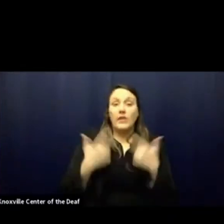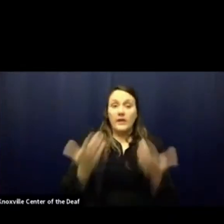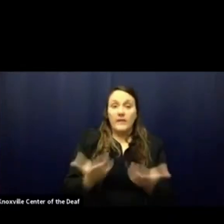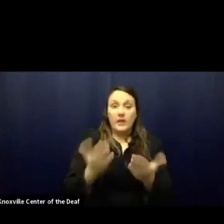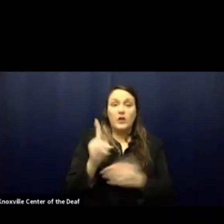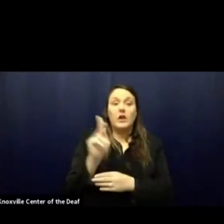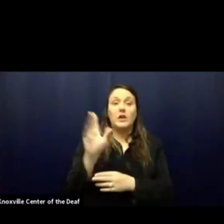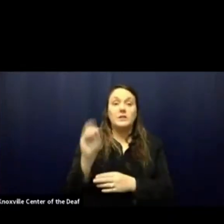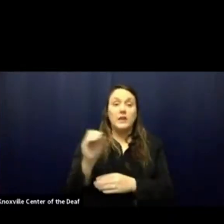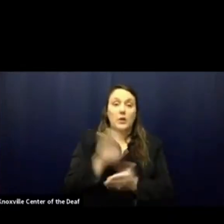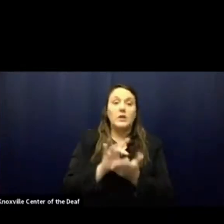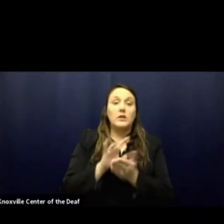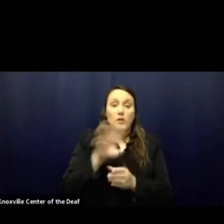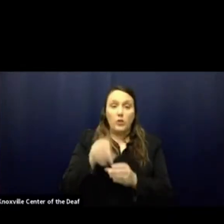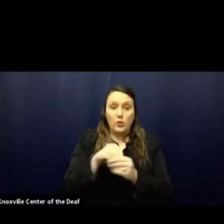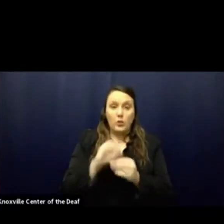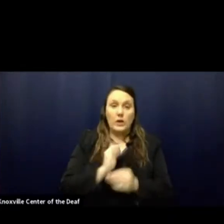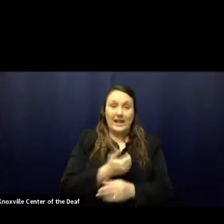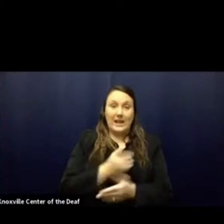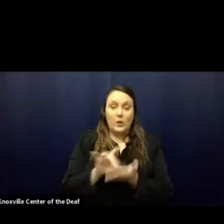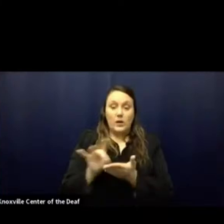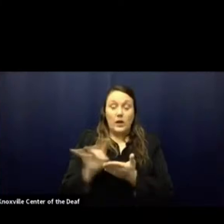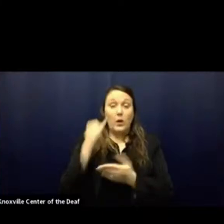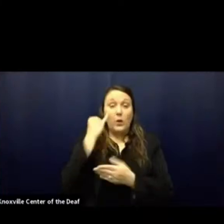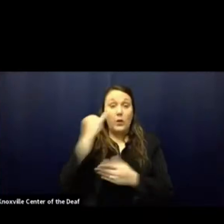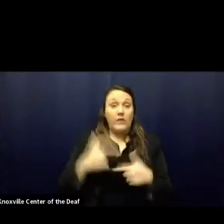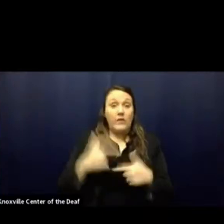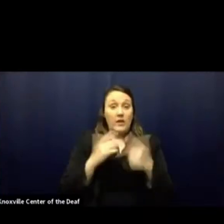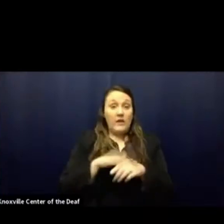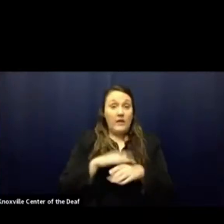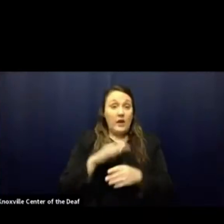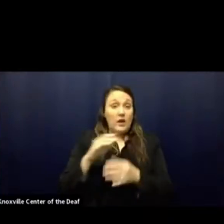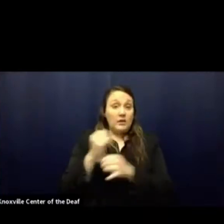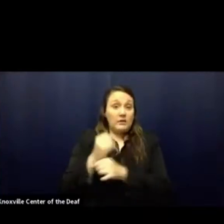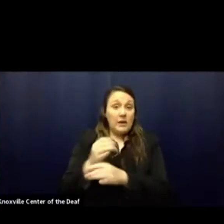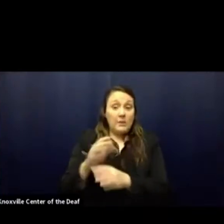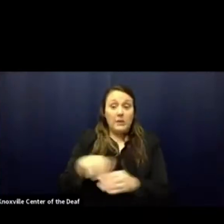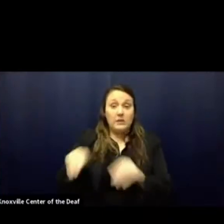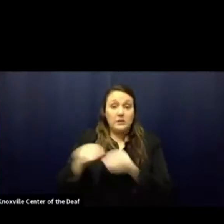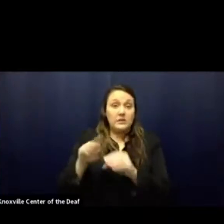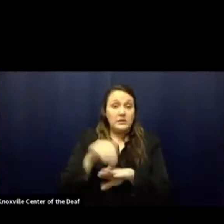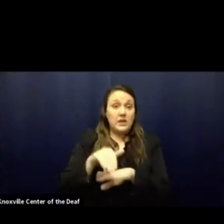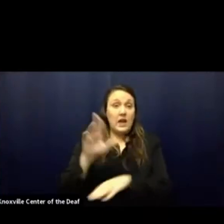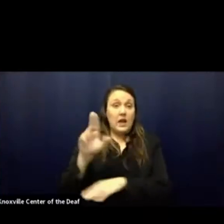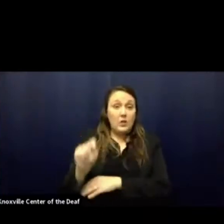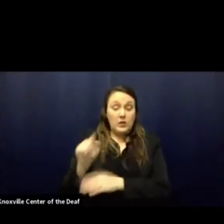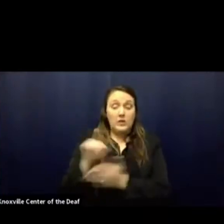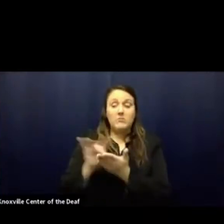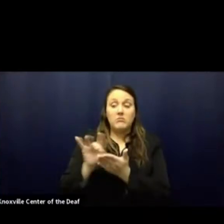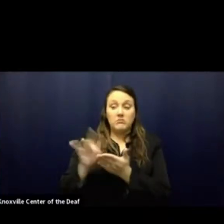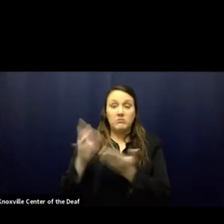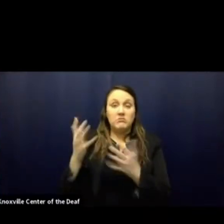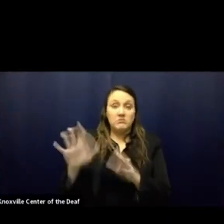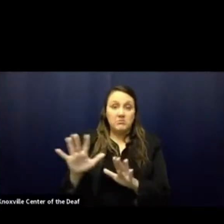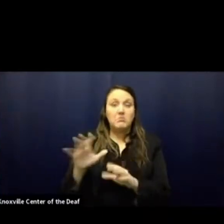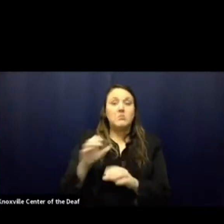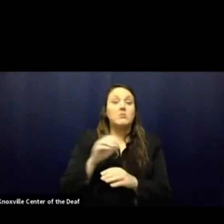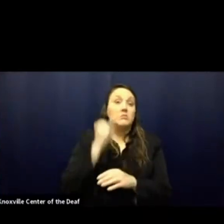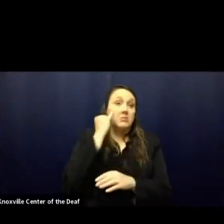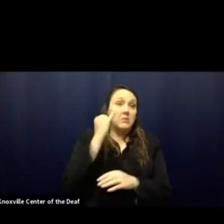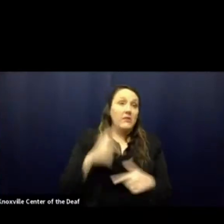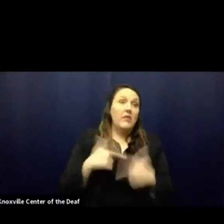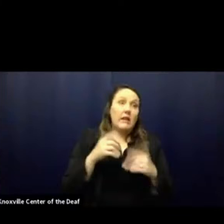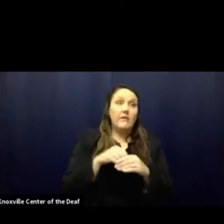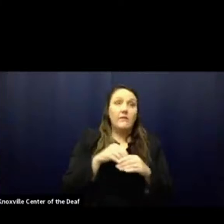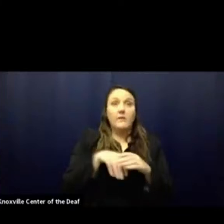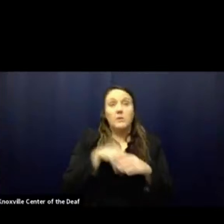in the Knox County count. And so if they're on campus at UT, they're counted, or even if they're living off campus in Knox County, they're